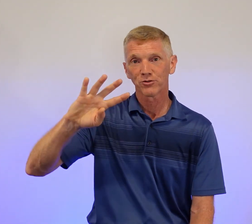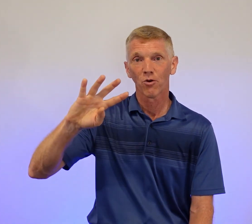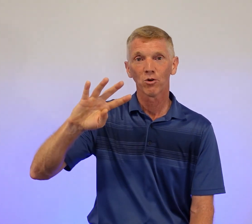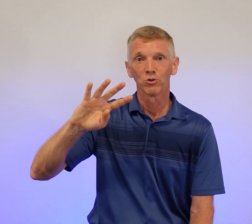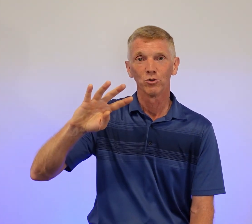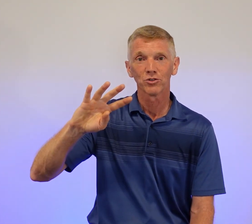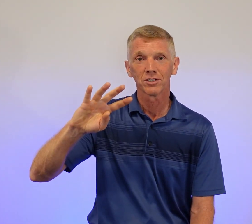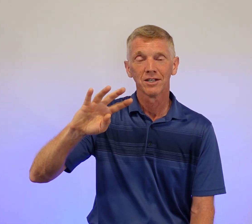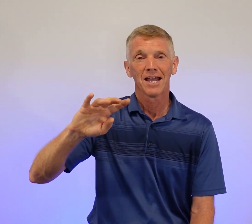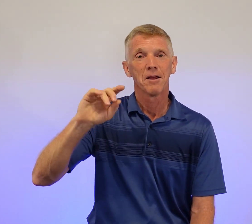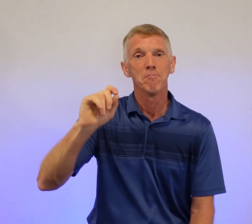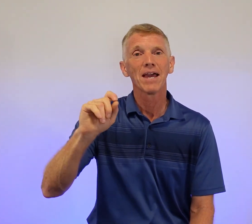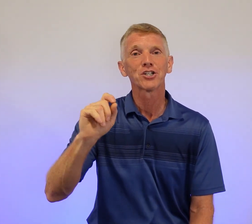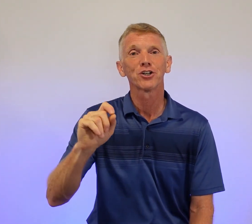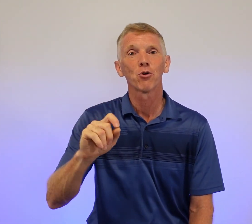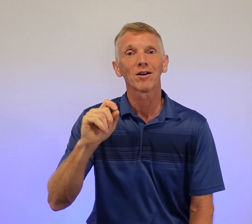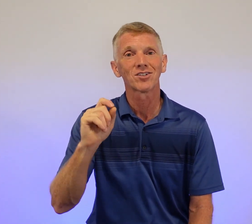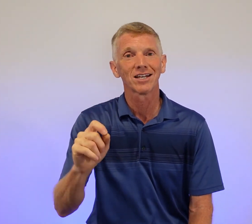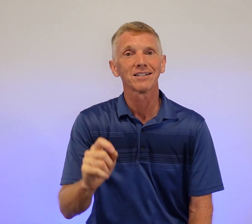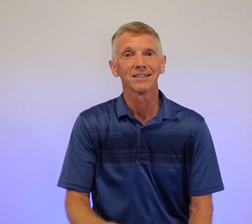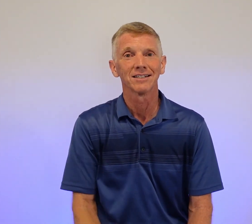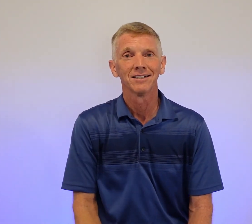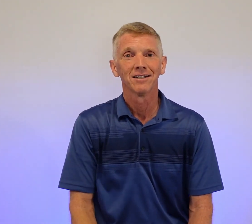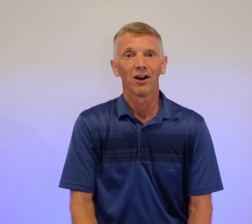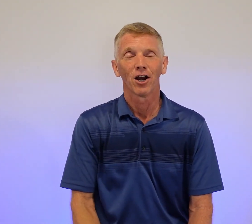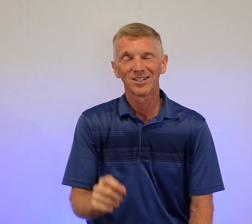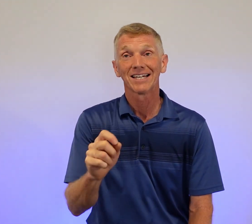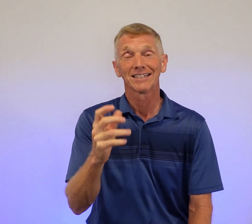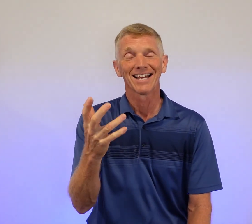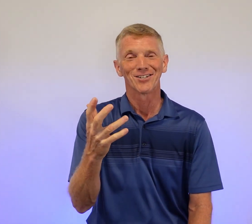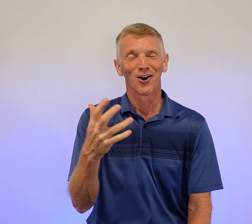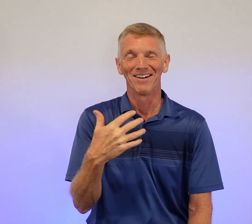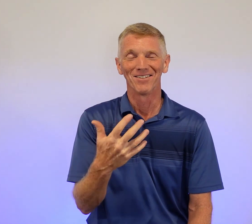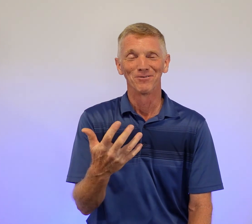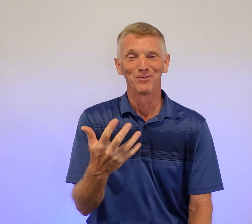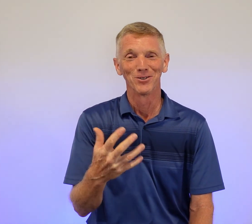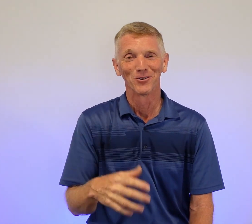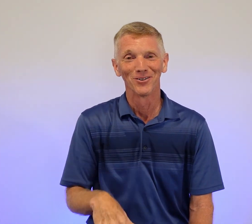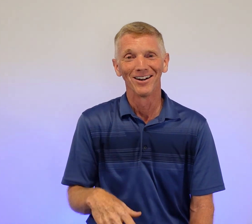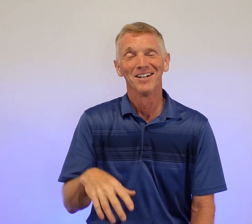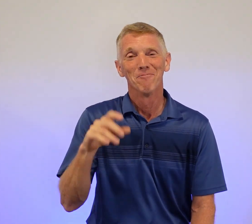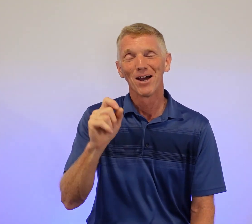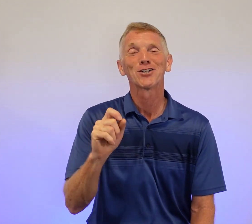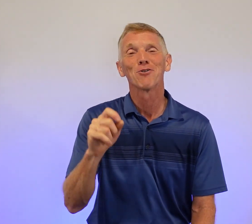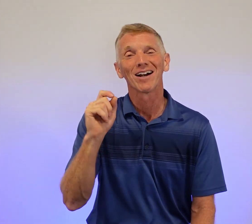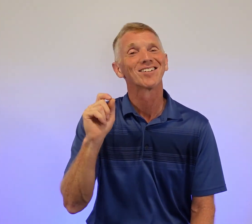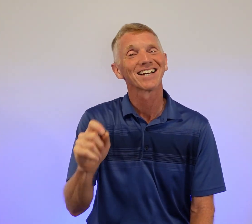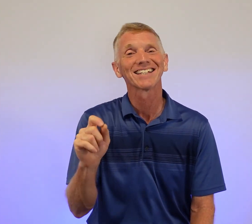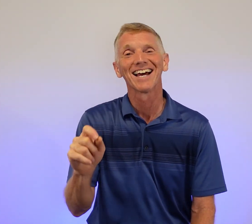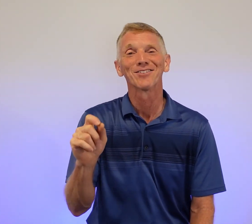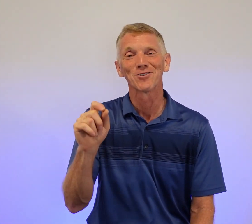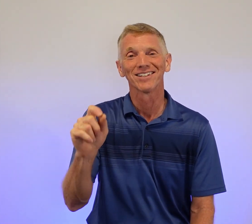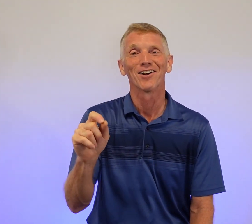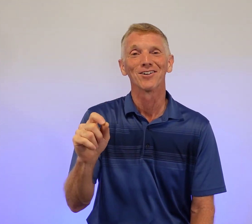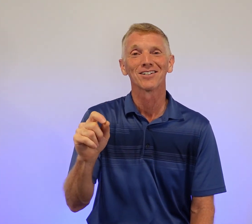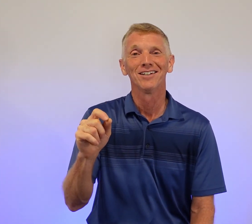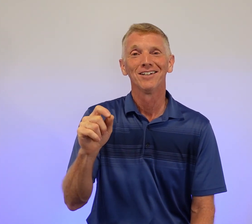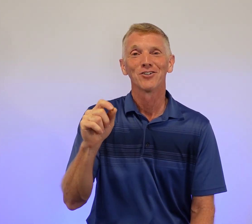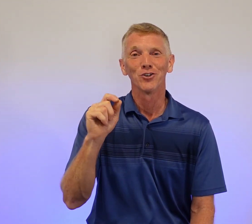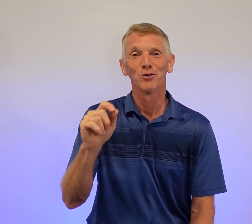4 rules and make sure you articulate. Sorry, I blew the word there. Make sure you articulate those letters so you'll be